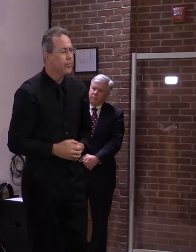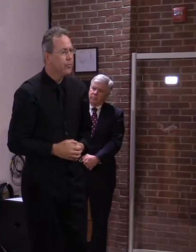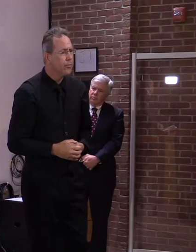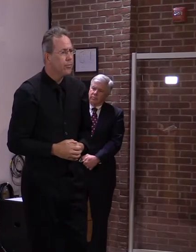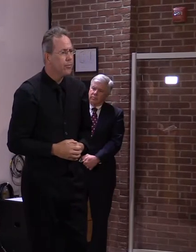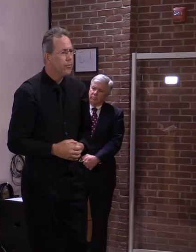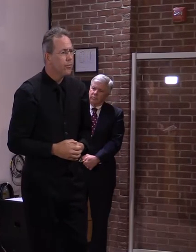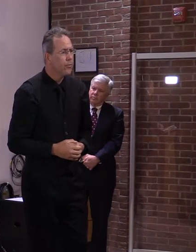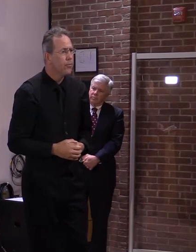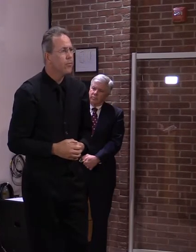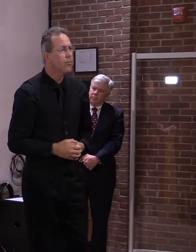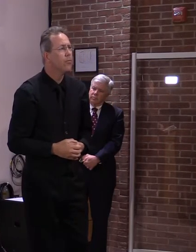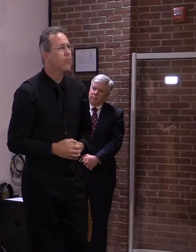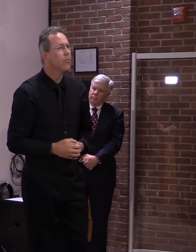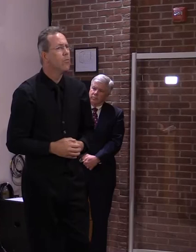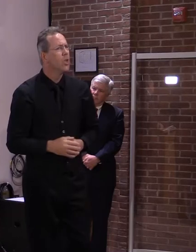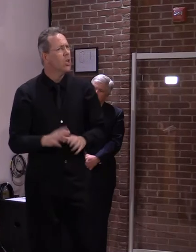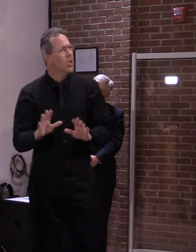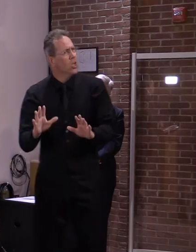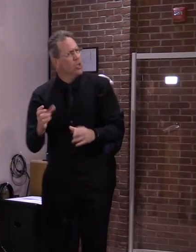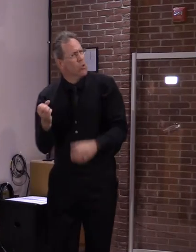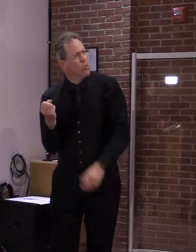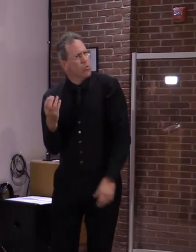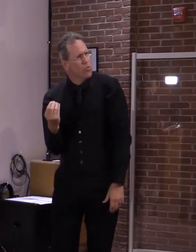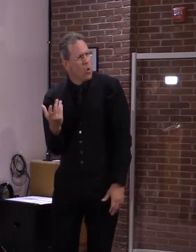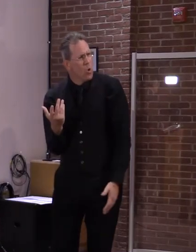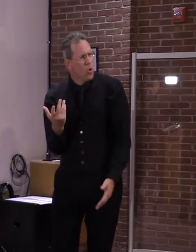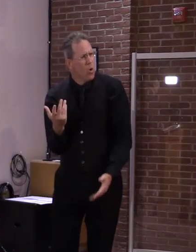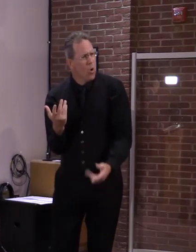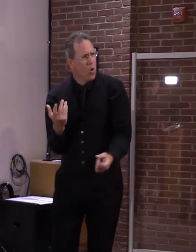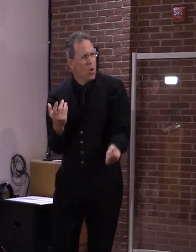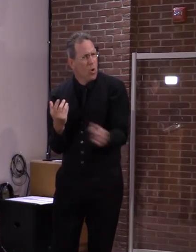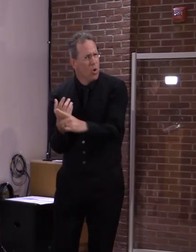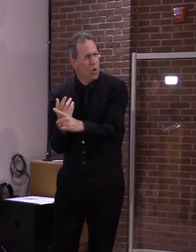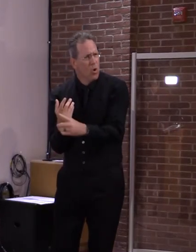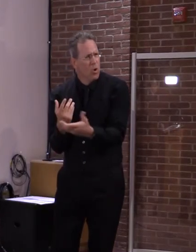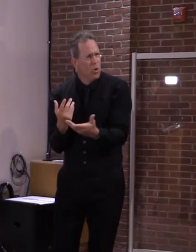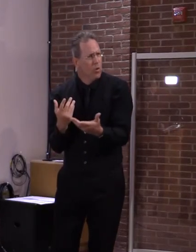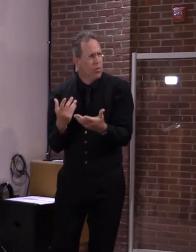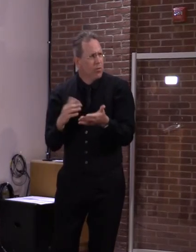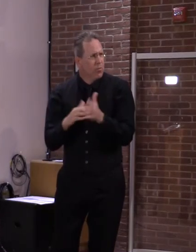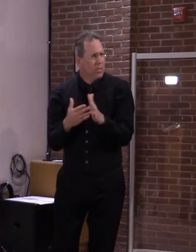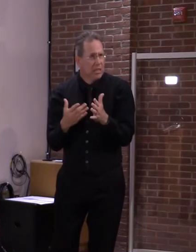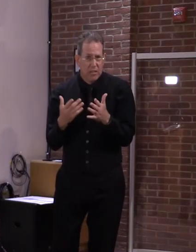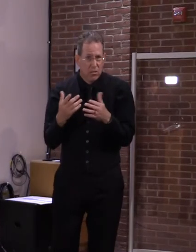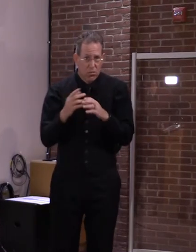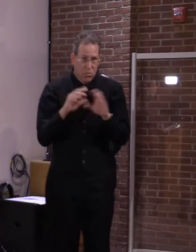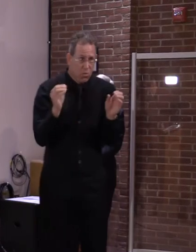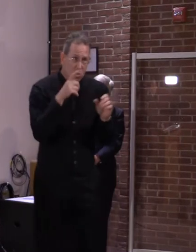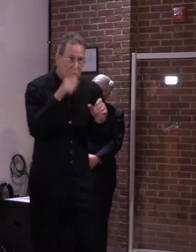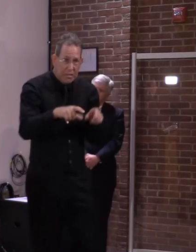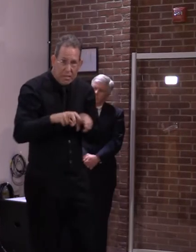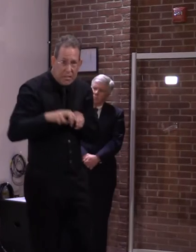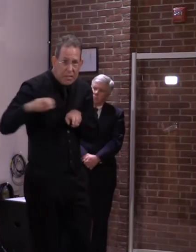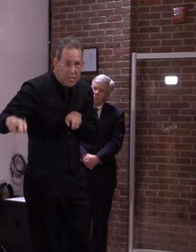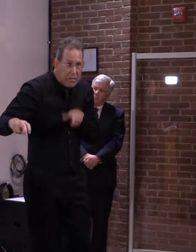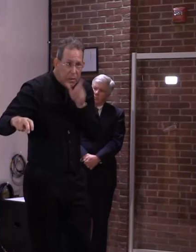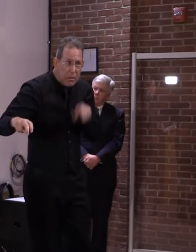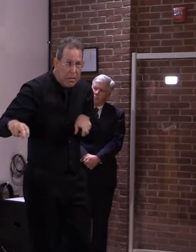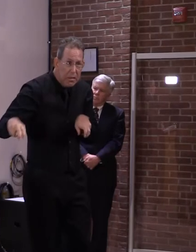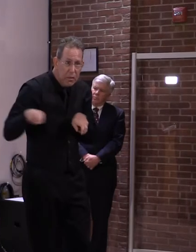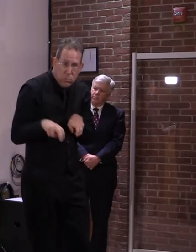So either masking, or I understand about the vaccination, but masking as a result of vaccination